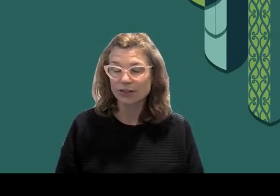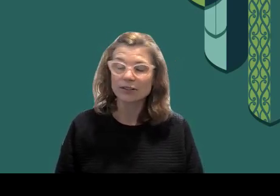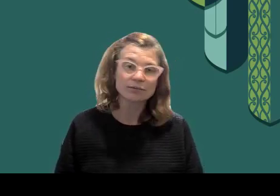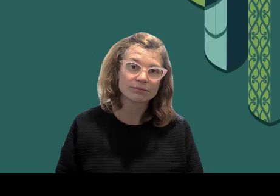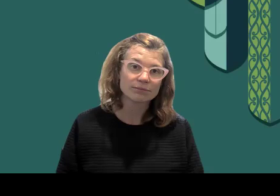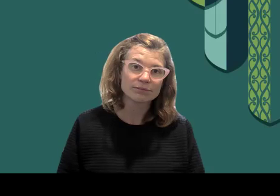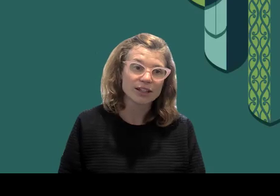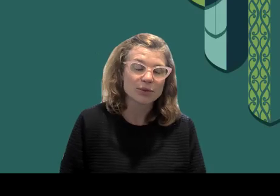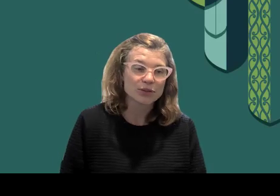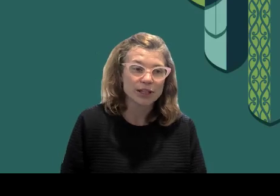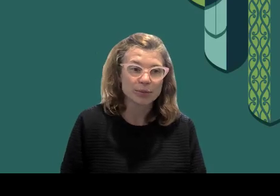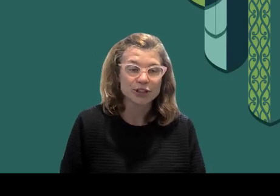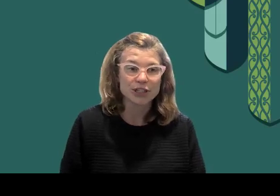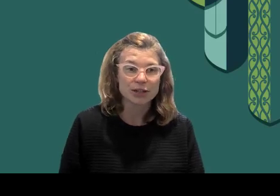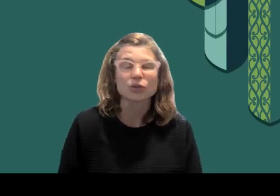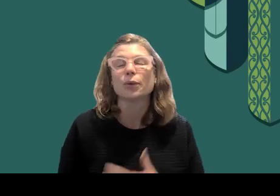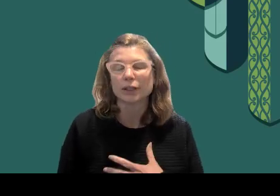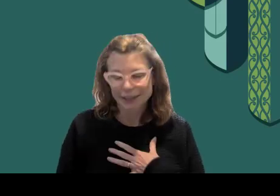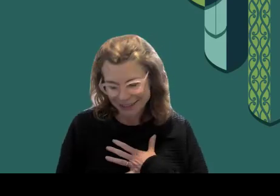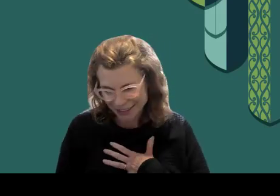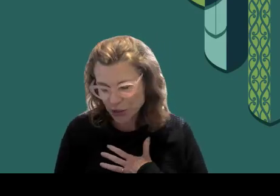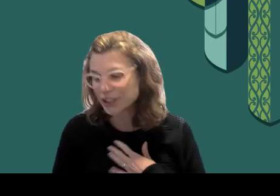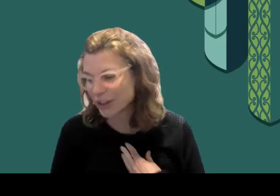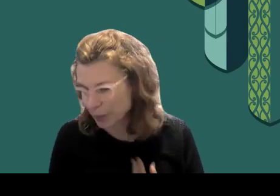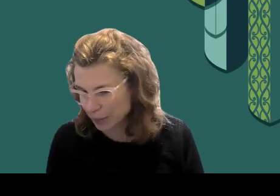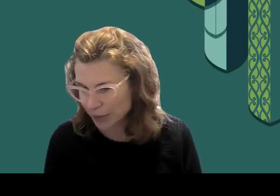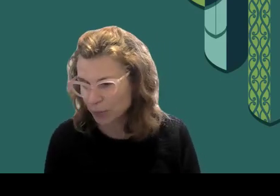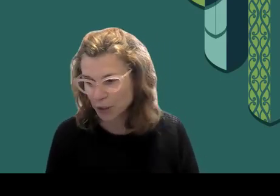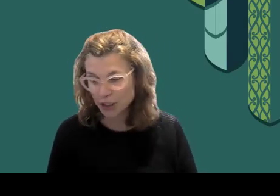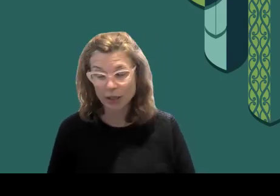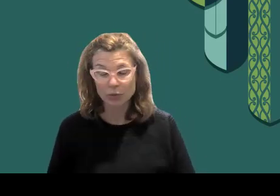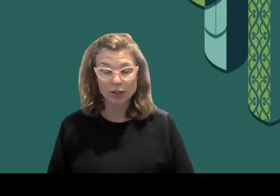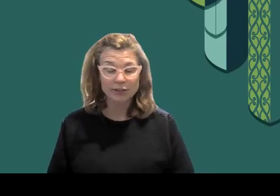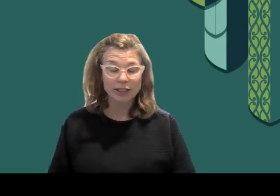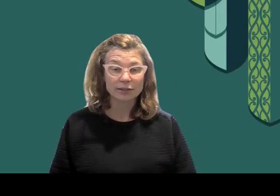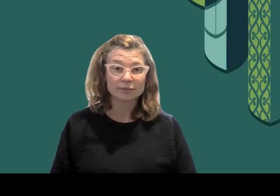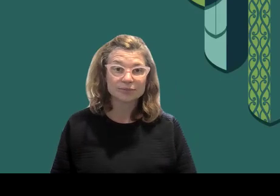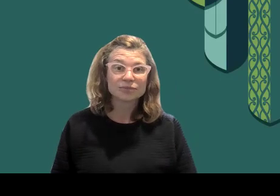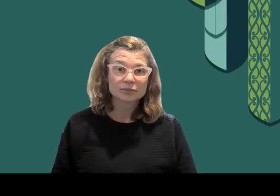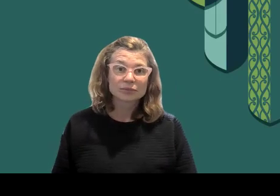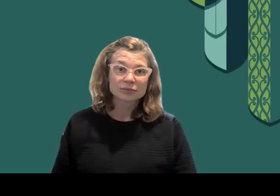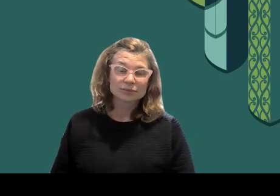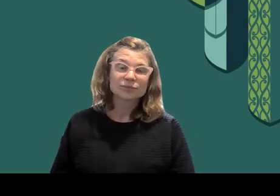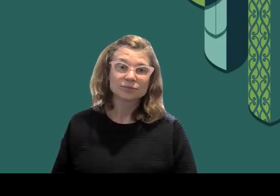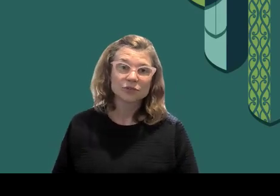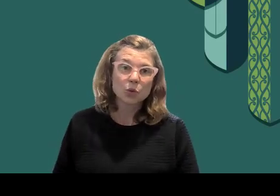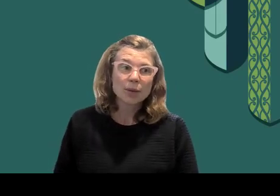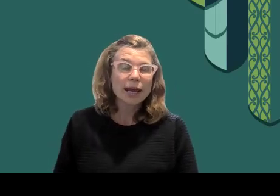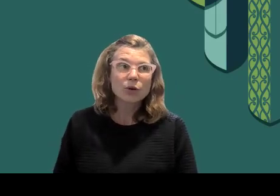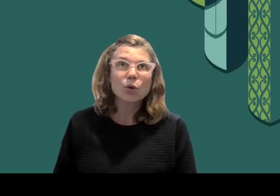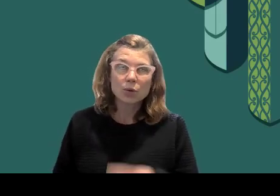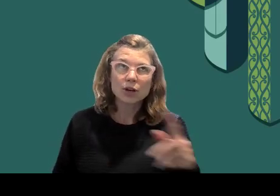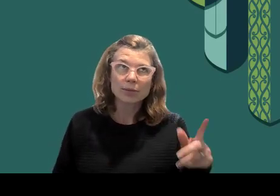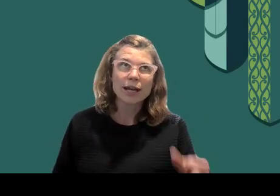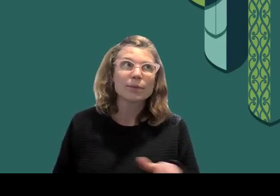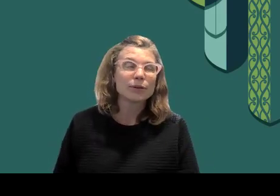it's when I felt that no one's really appreciated, or not enough people have appreciated what I've done. Yeah,